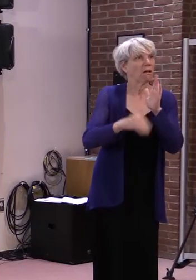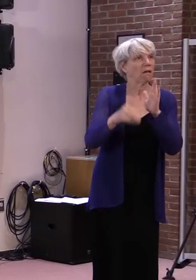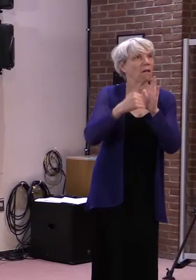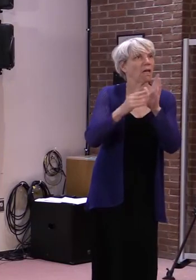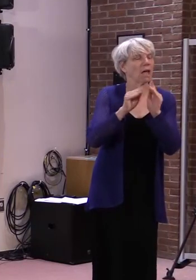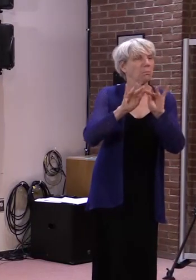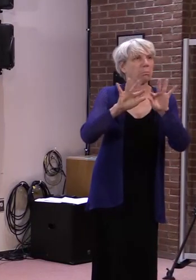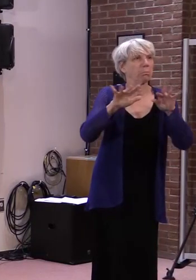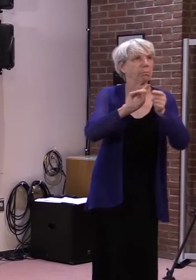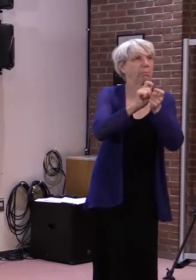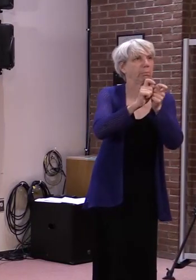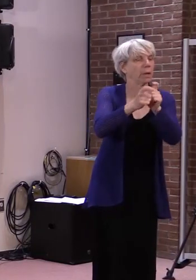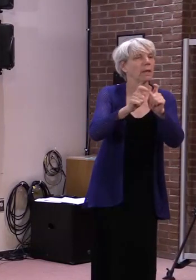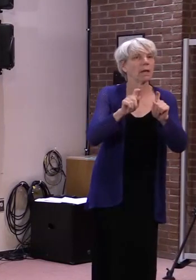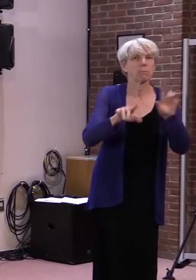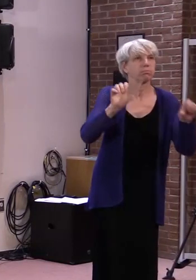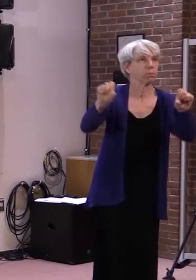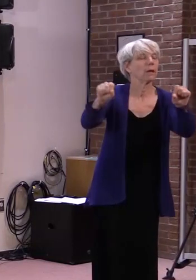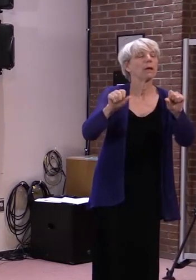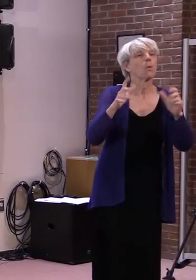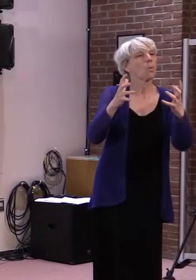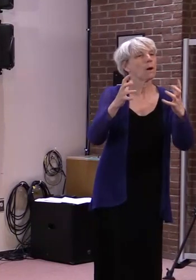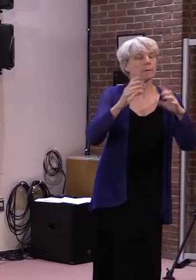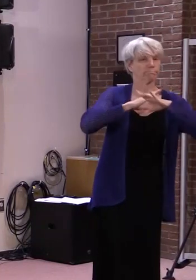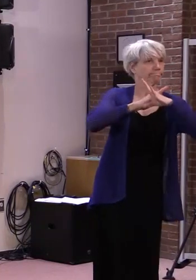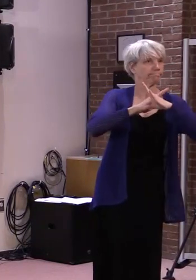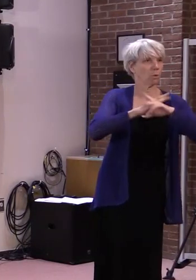safe and effective.